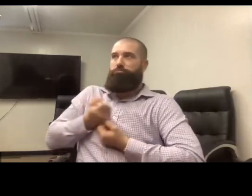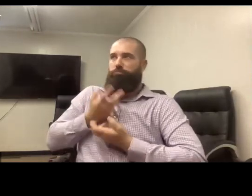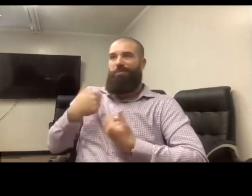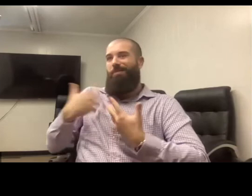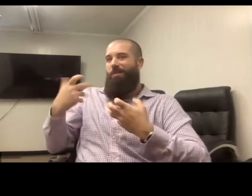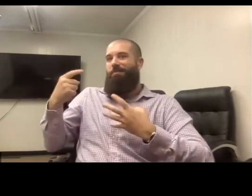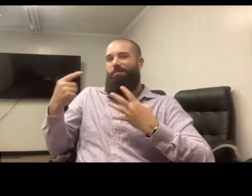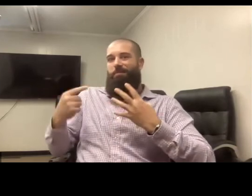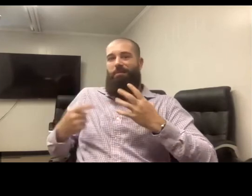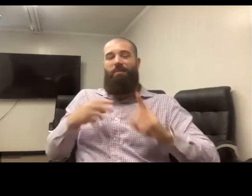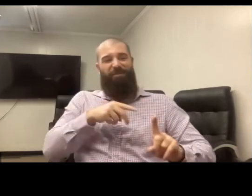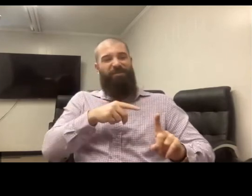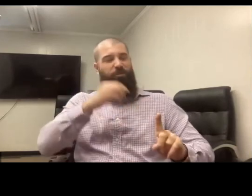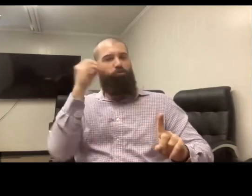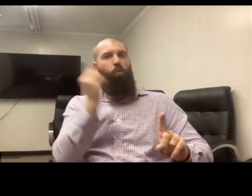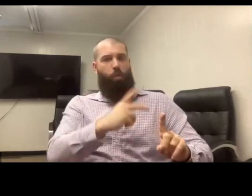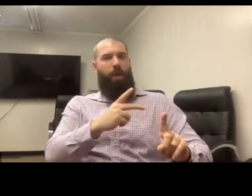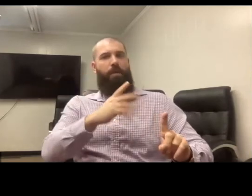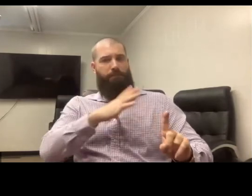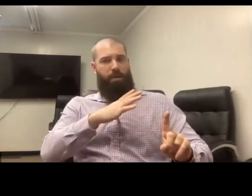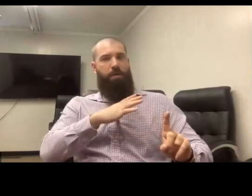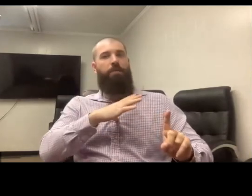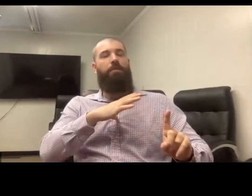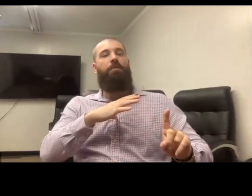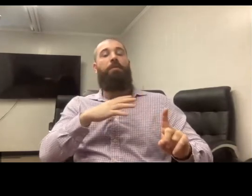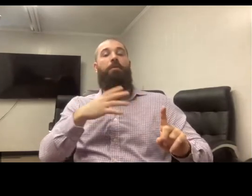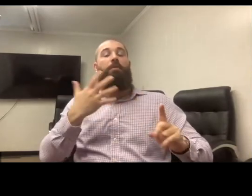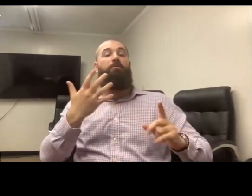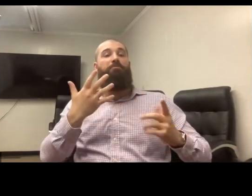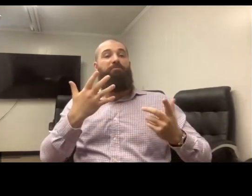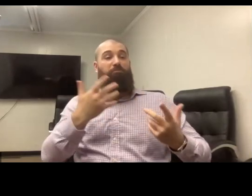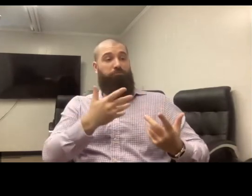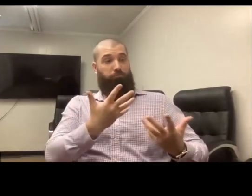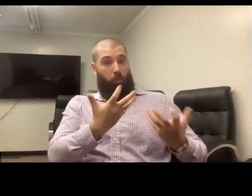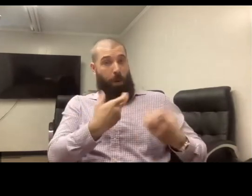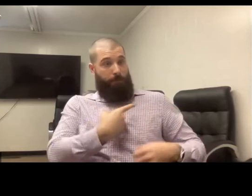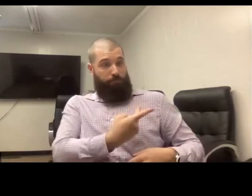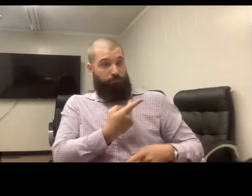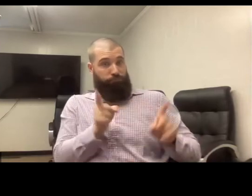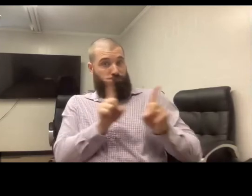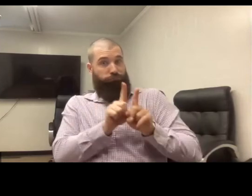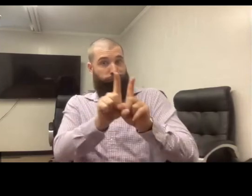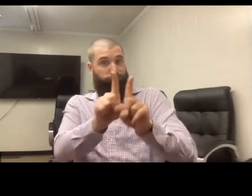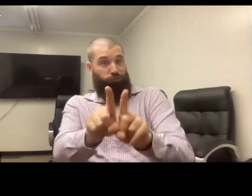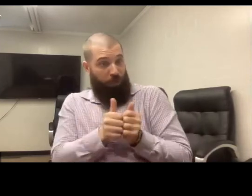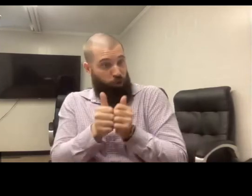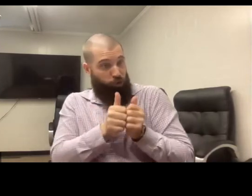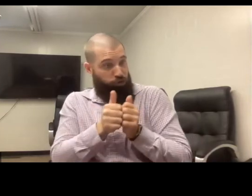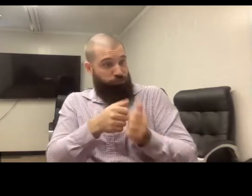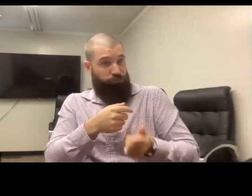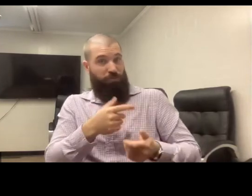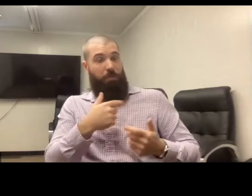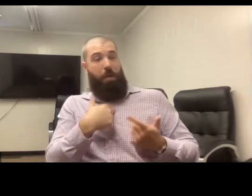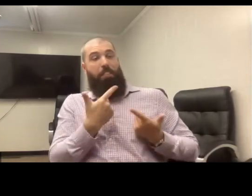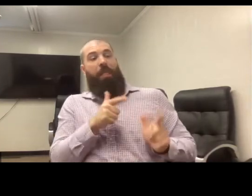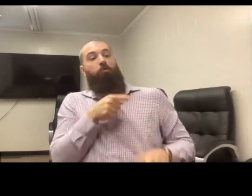And maybe she's more willing to talk to you than she would be to the school. And so that would be fine. Get her to talk to you. Do you want me to go with